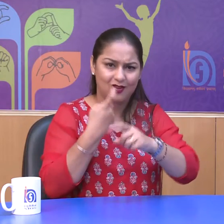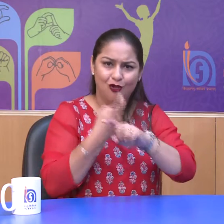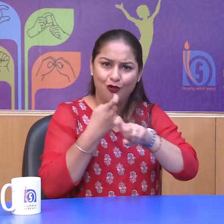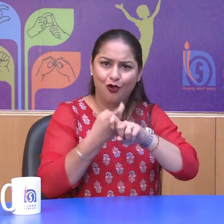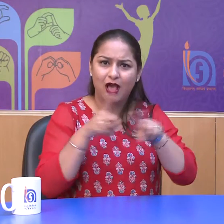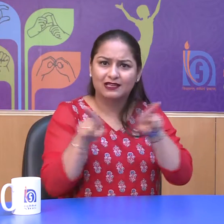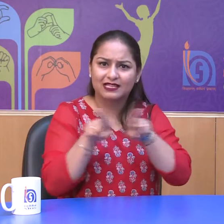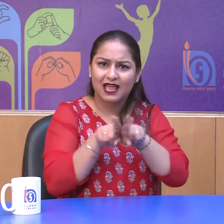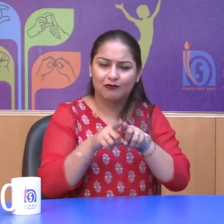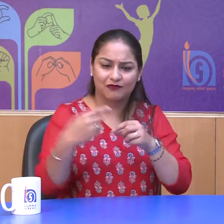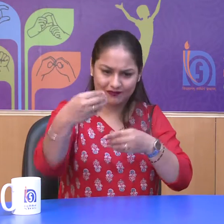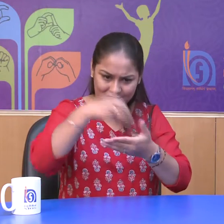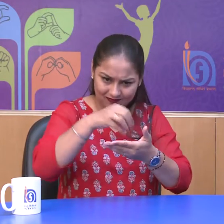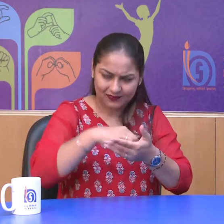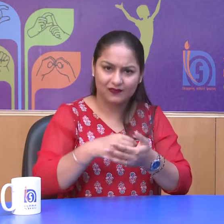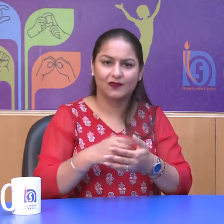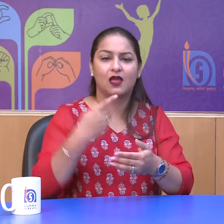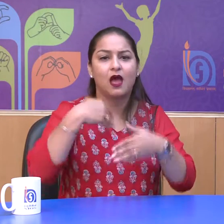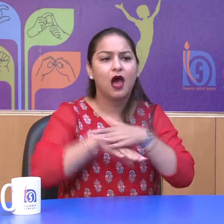the Ras Chikitsa system,